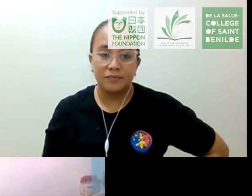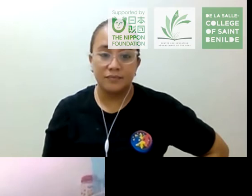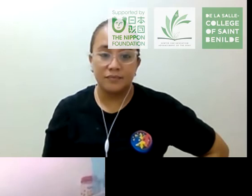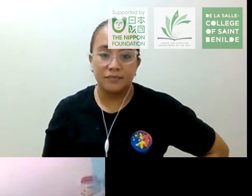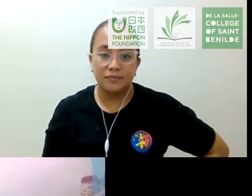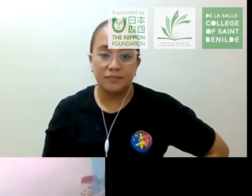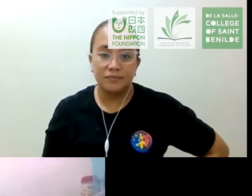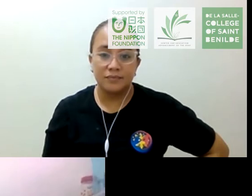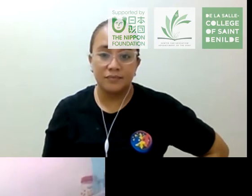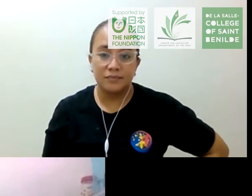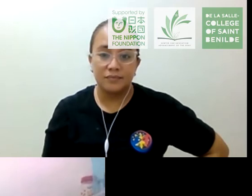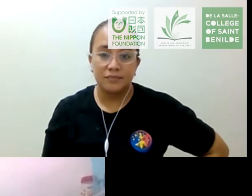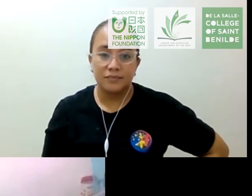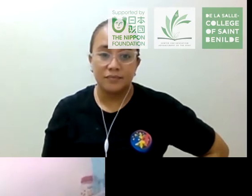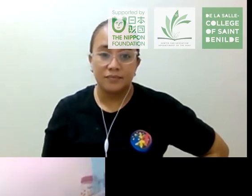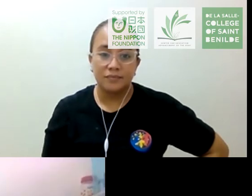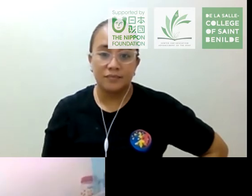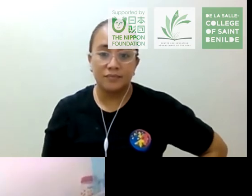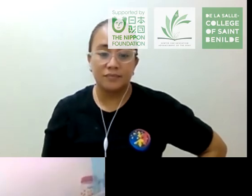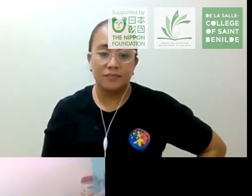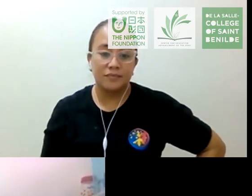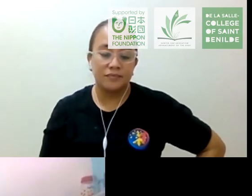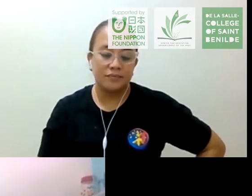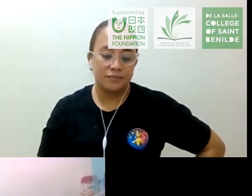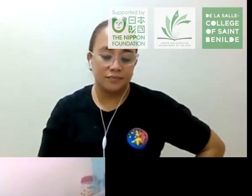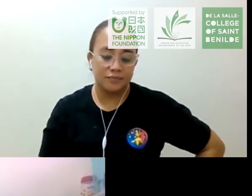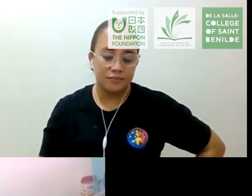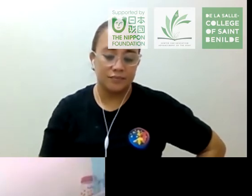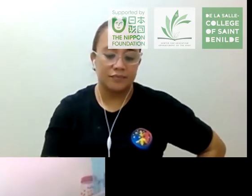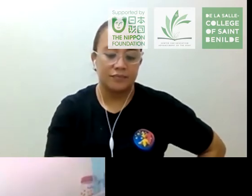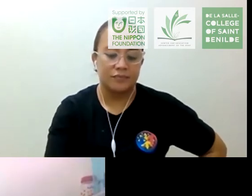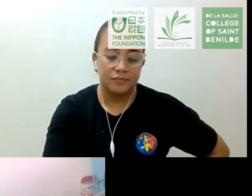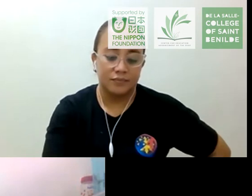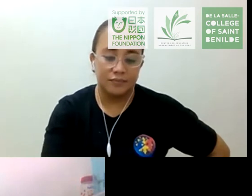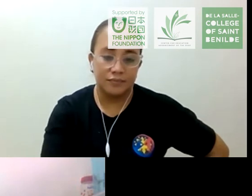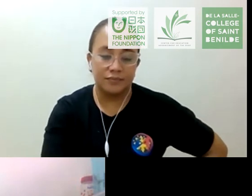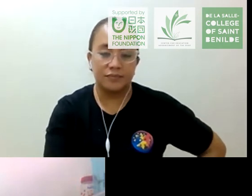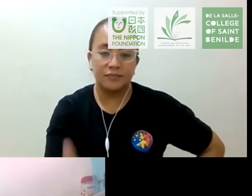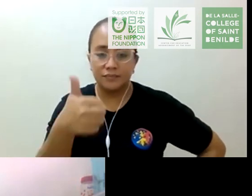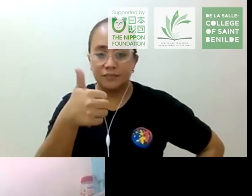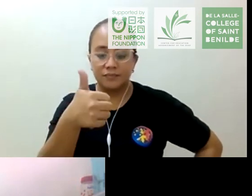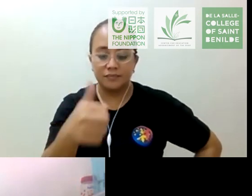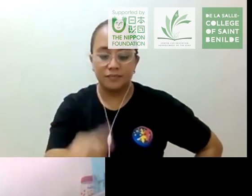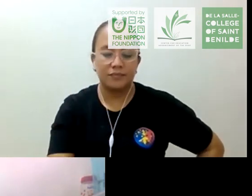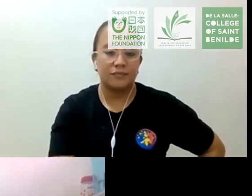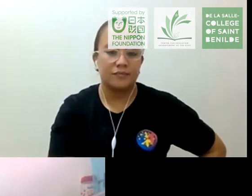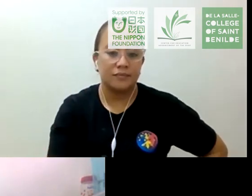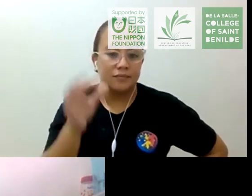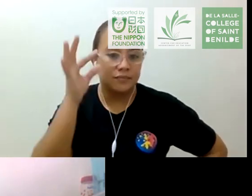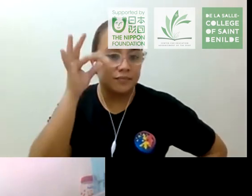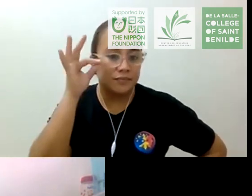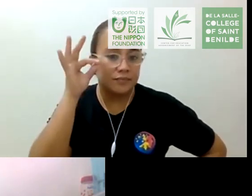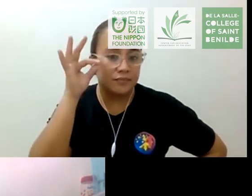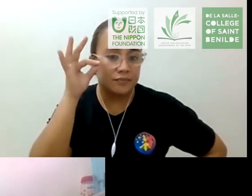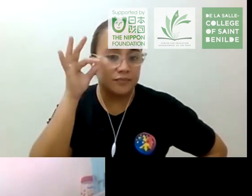So he's just saying Jasmine should go next. Okay, Jasmine. Do you want me to